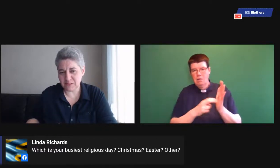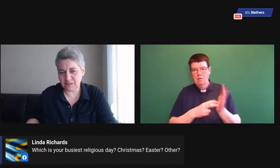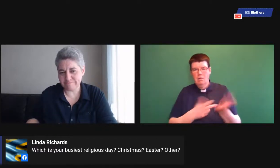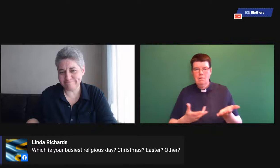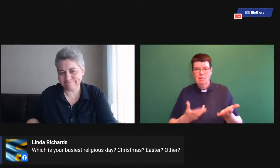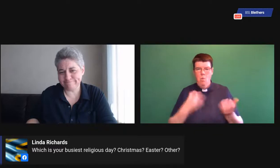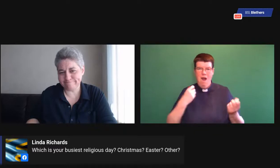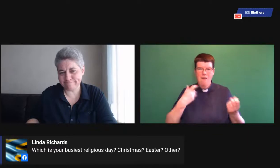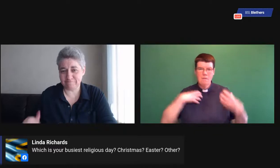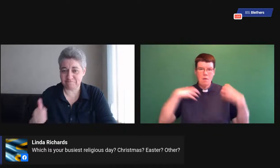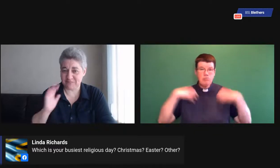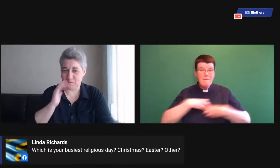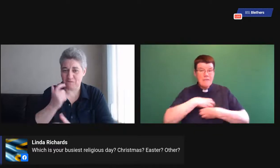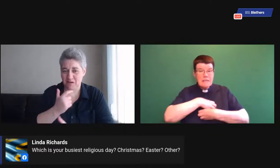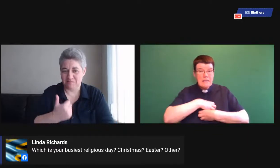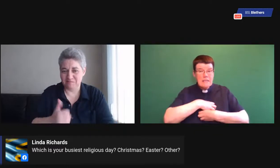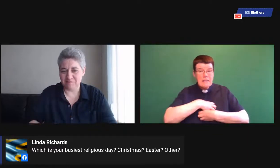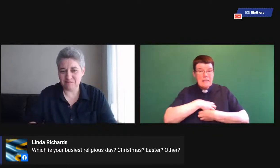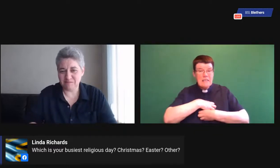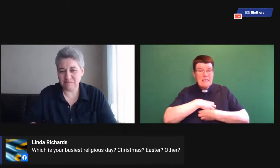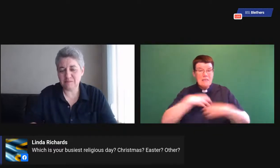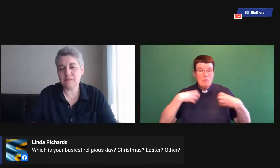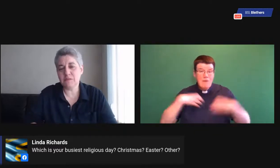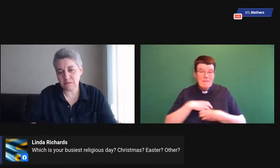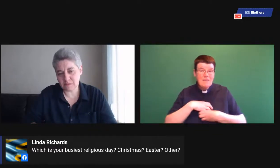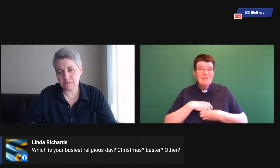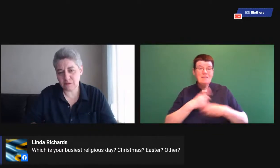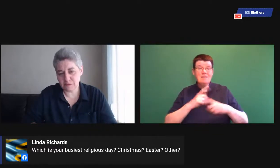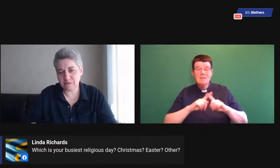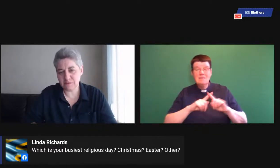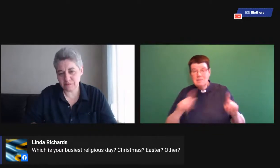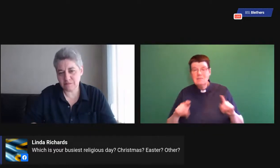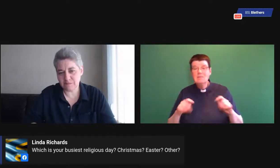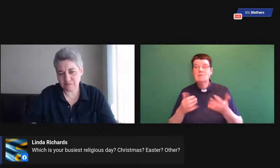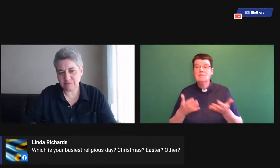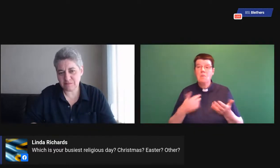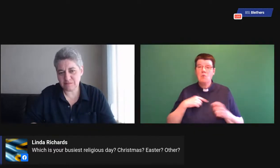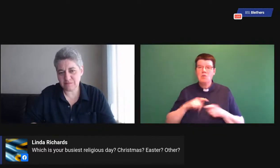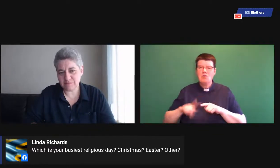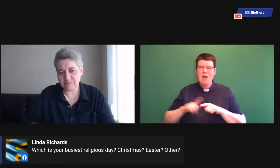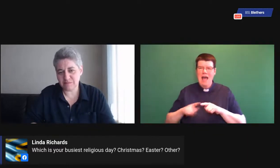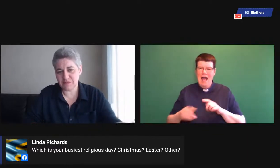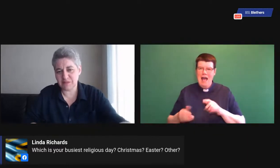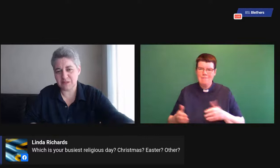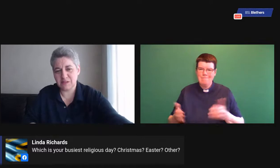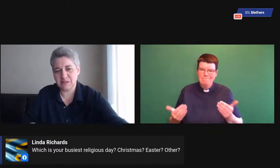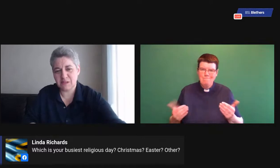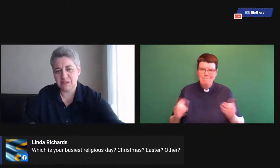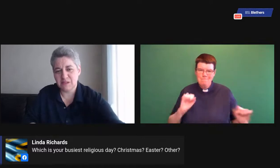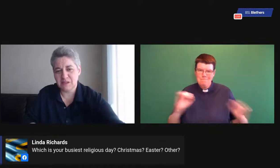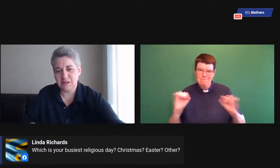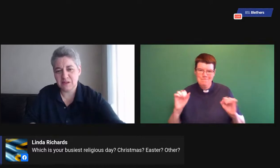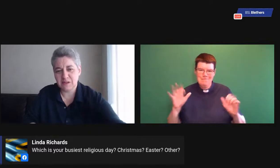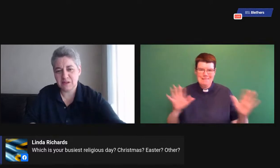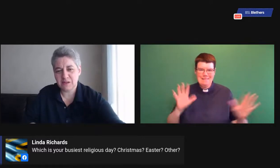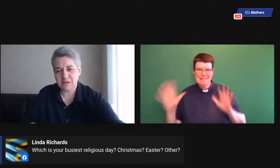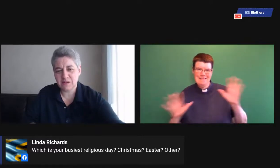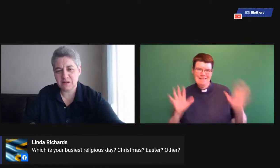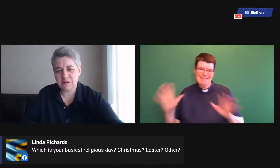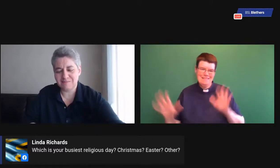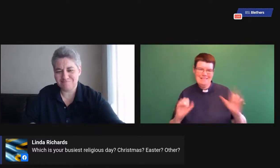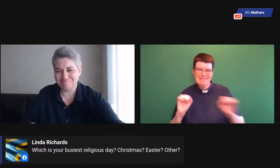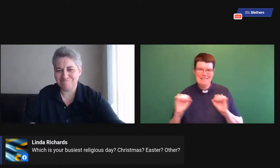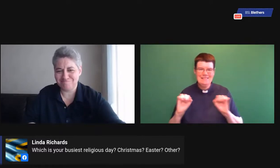And sometimes we prepare for that. So we would have lots of different things to do and